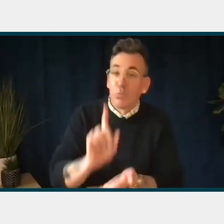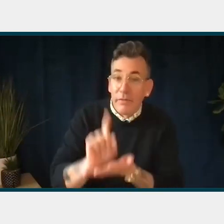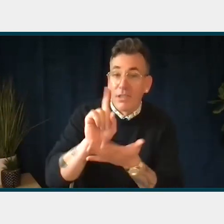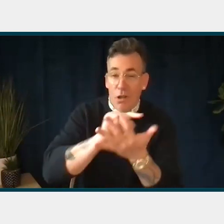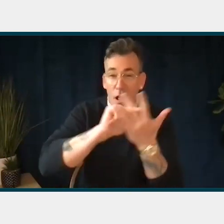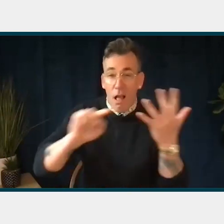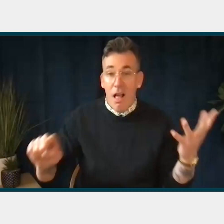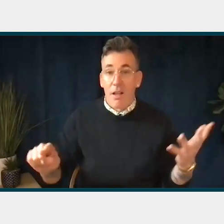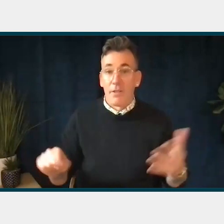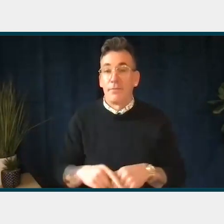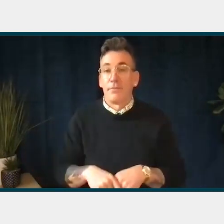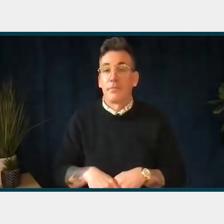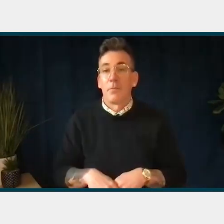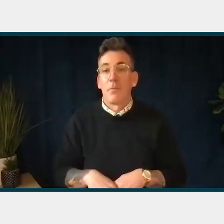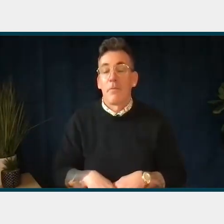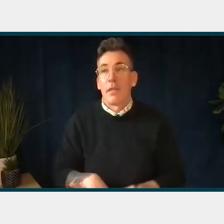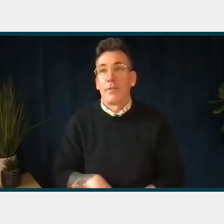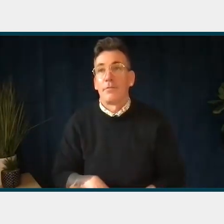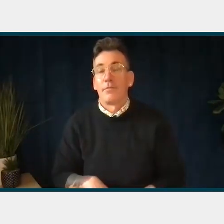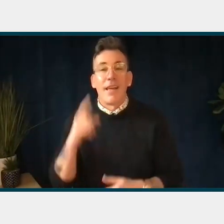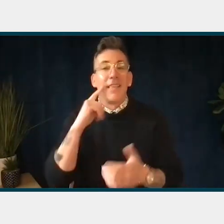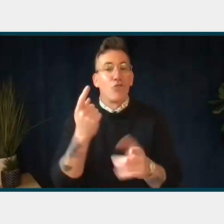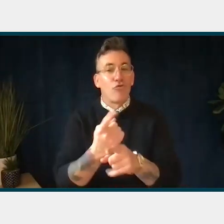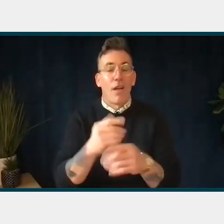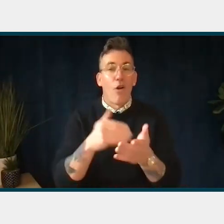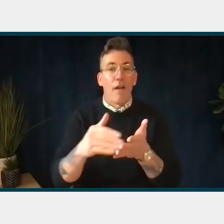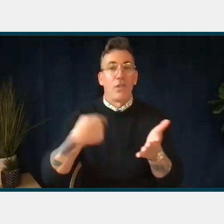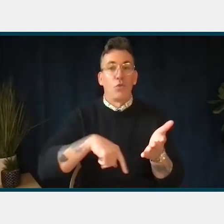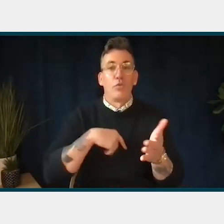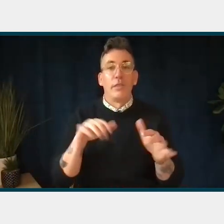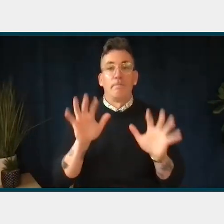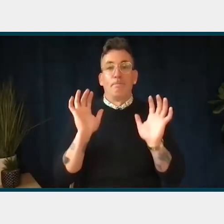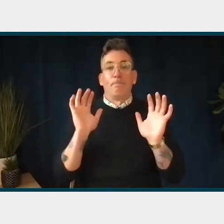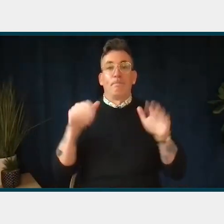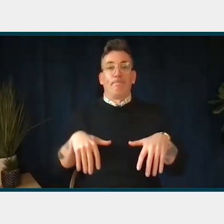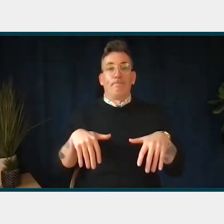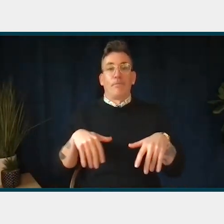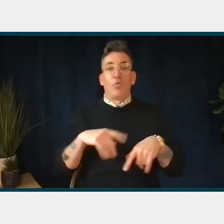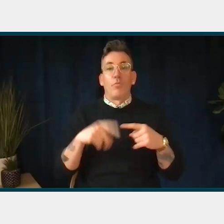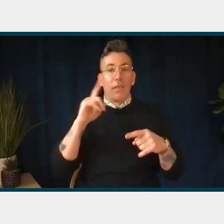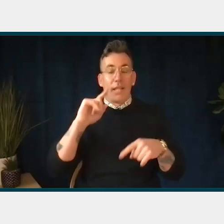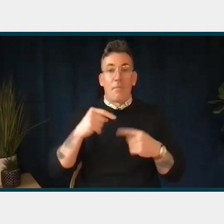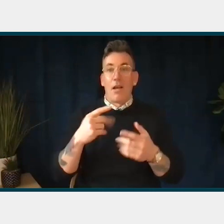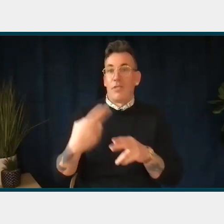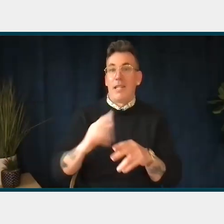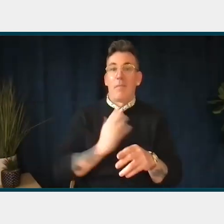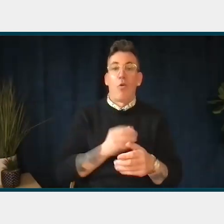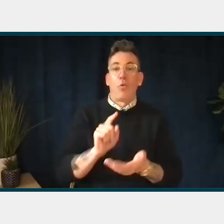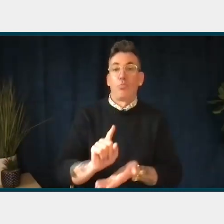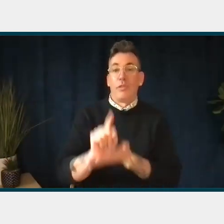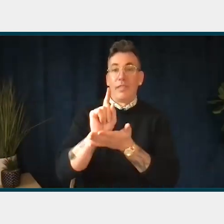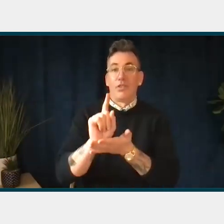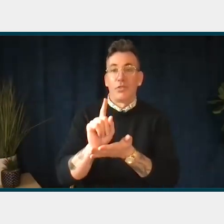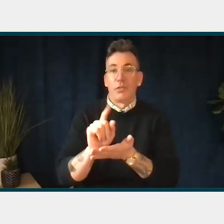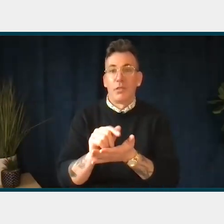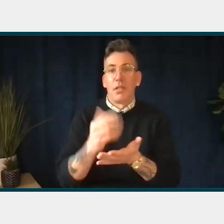access to information privilege, spoken language privilege, the list goes on. And I think so often, as you mentioned,